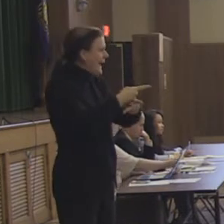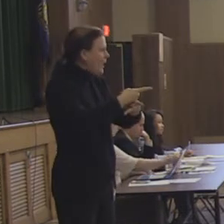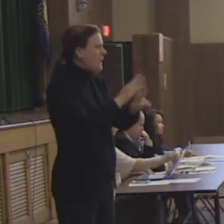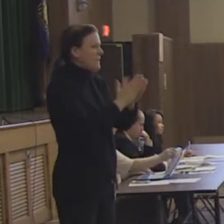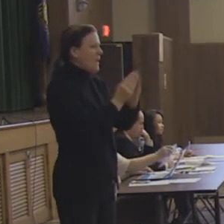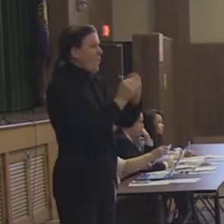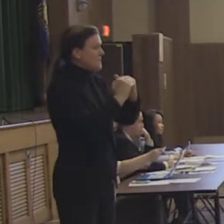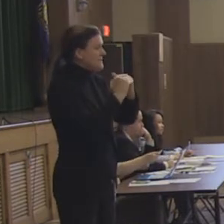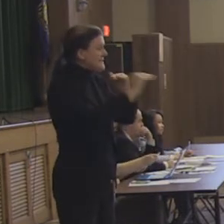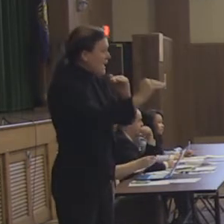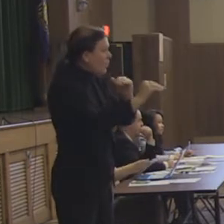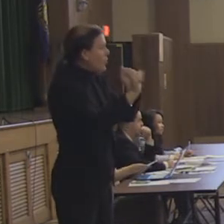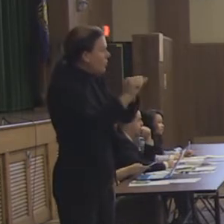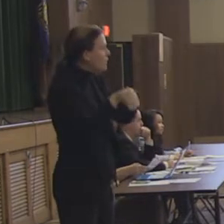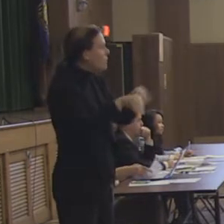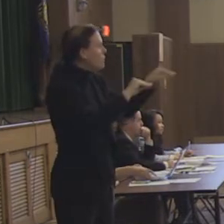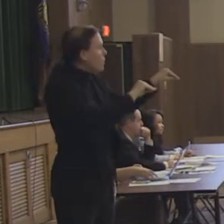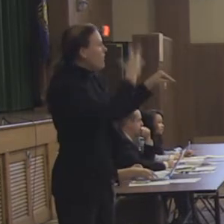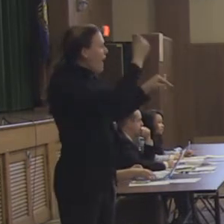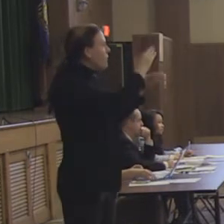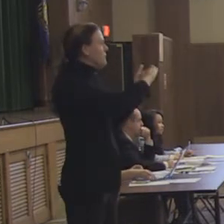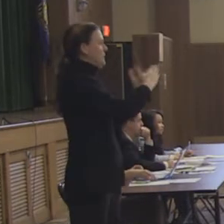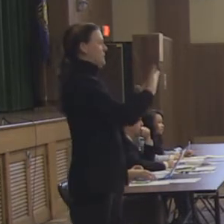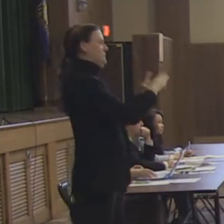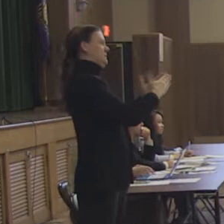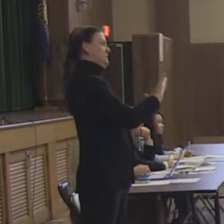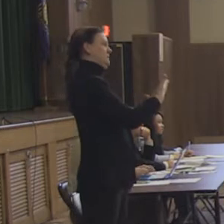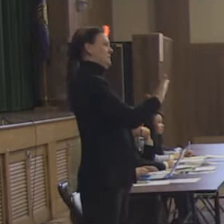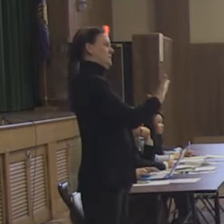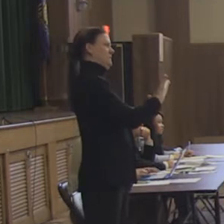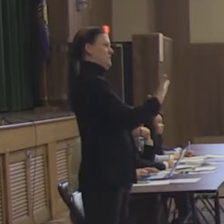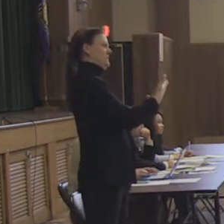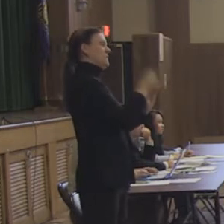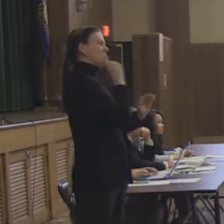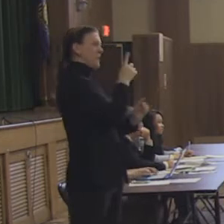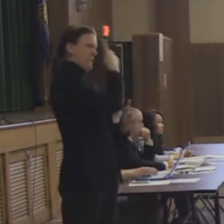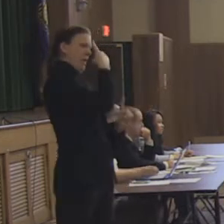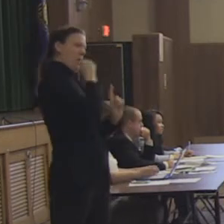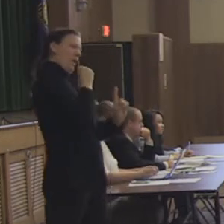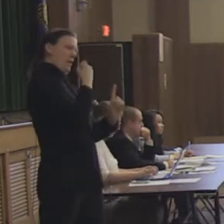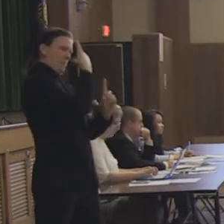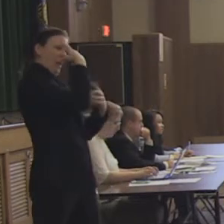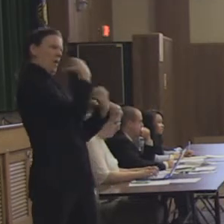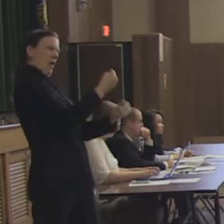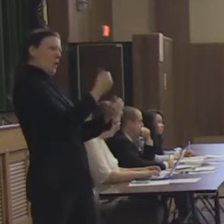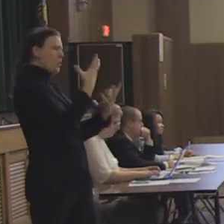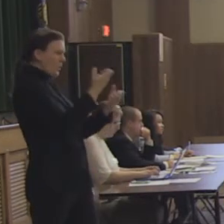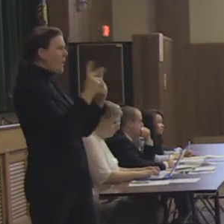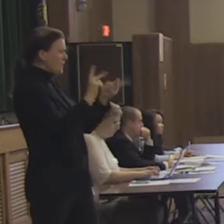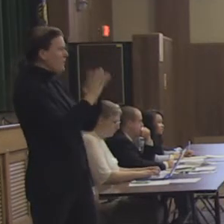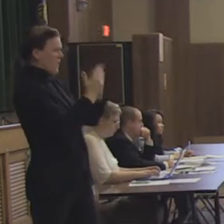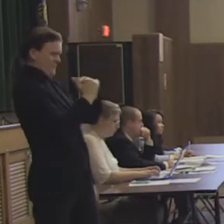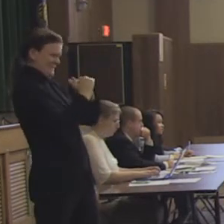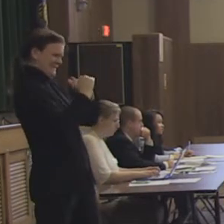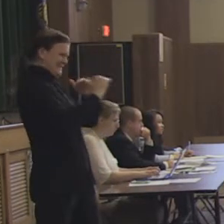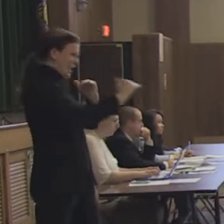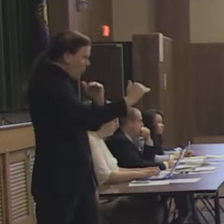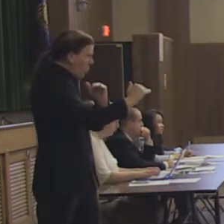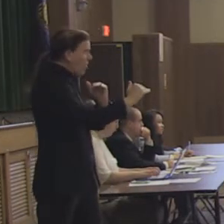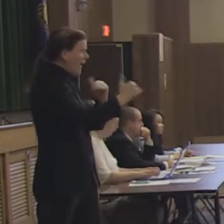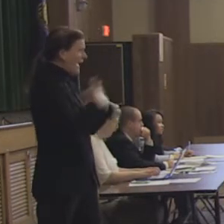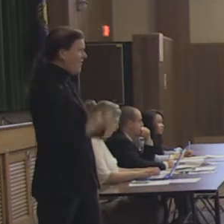stabilized in their community placements. I believe with mental health, that's exactly what we want. We want people to become stable in their